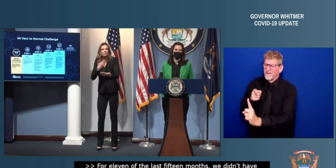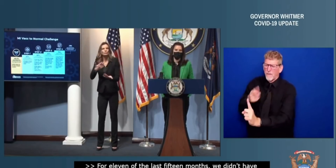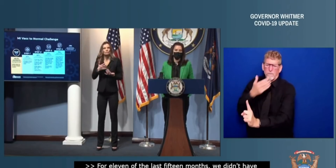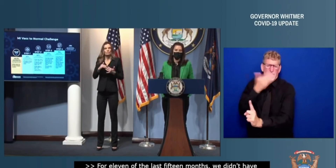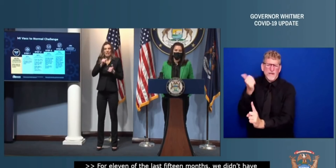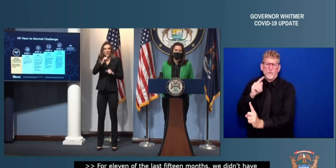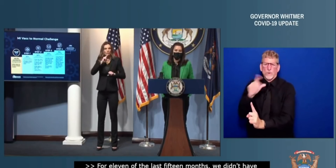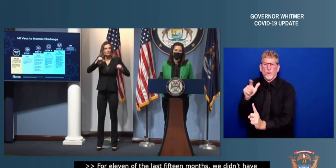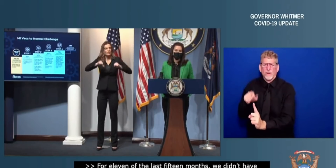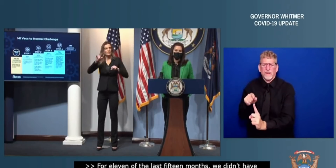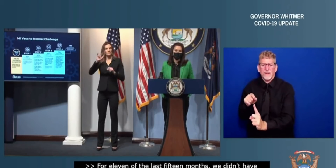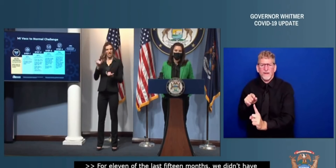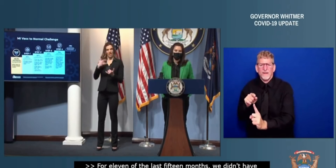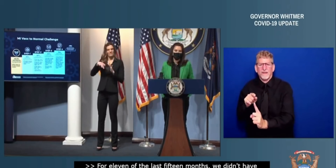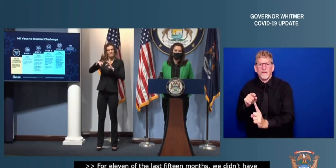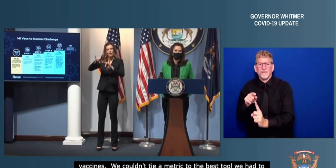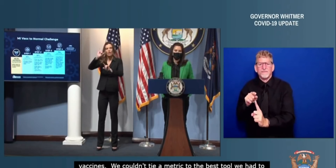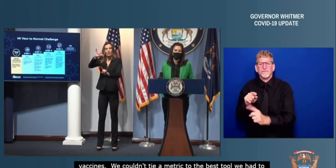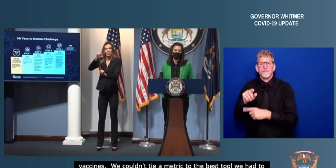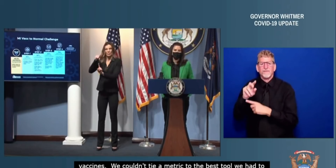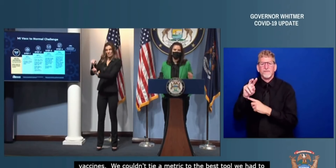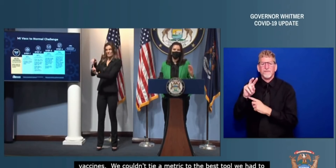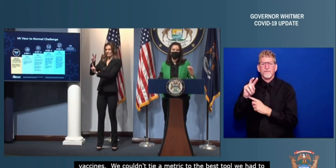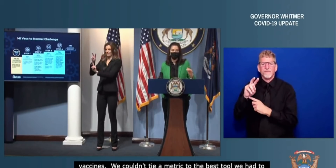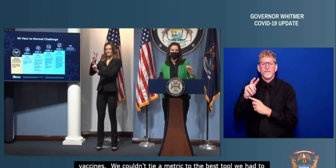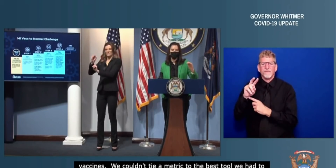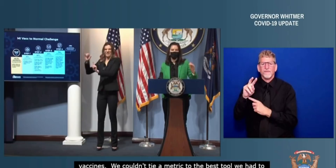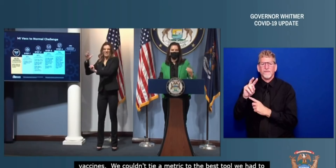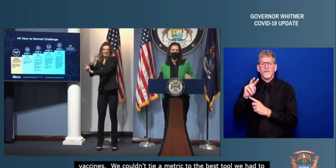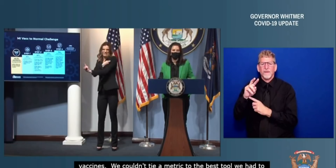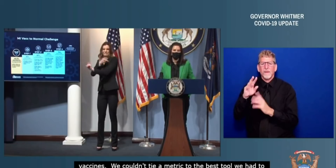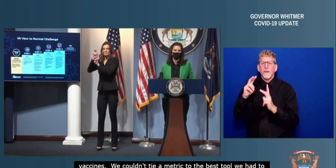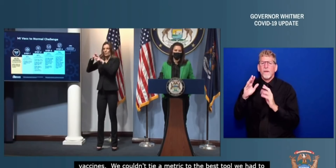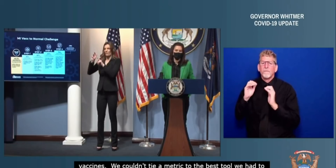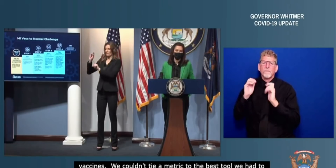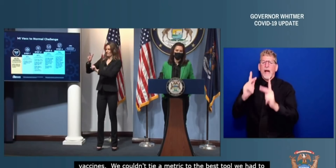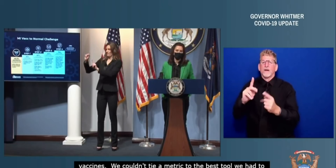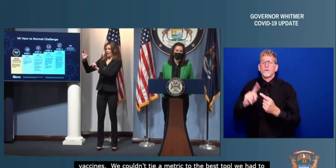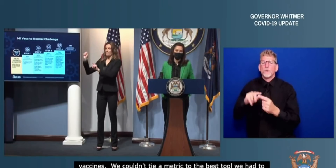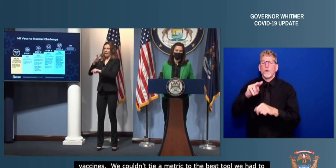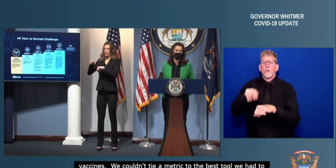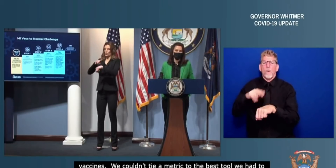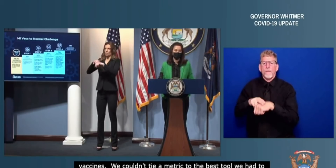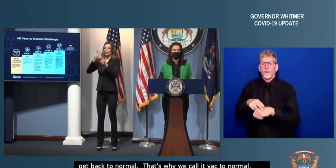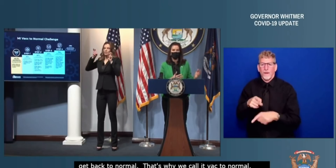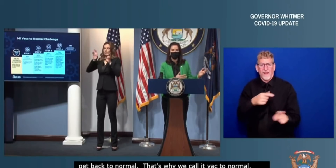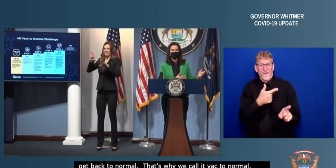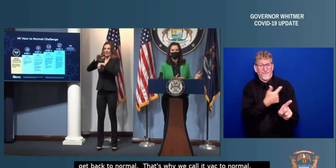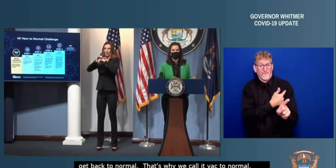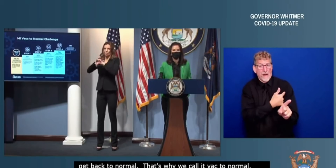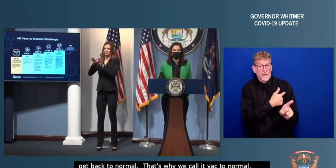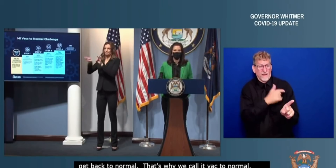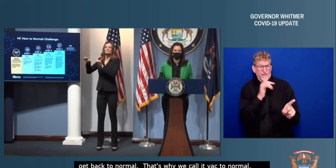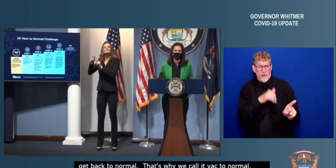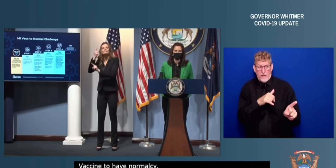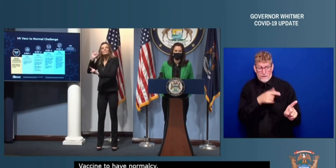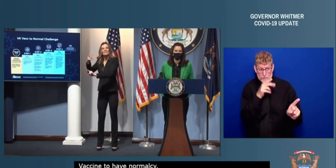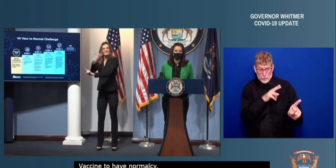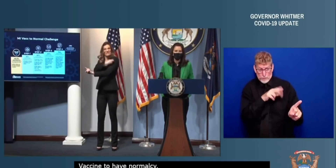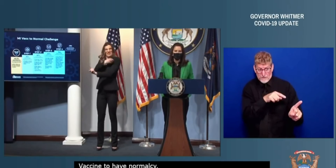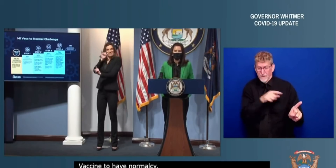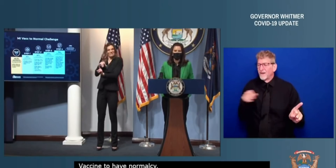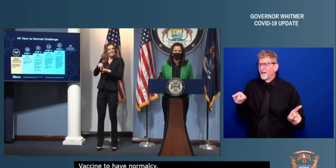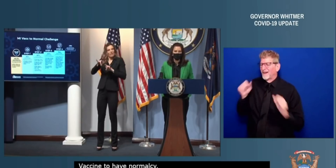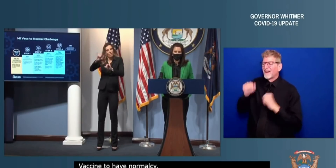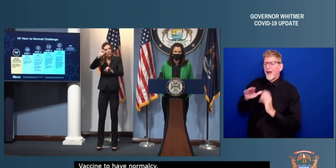some normalcy. So getting to these numbers, and I think if you talk to, obviously our public health experts who have